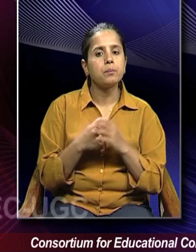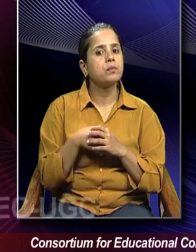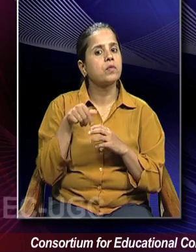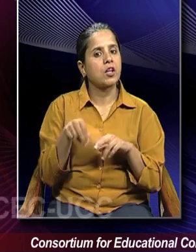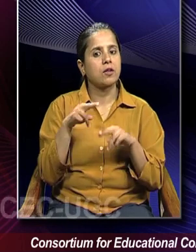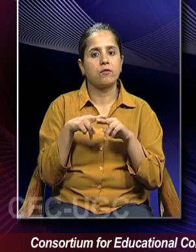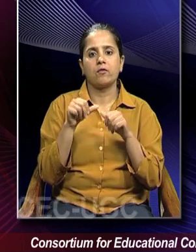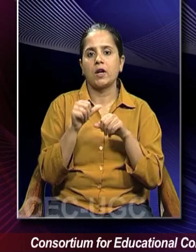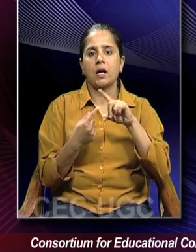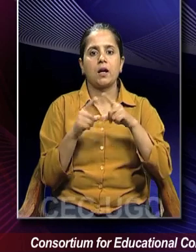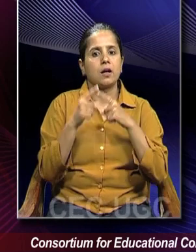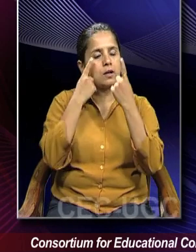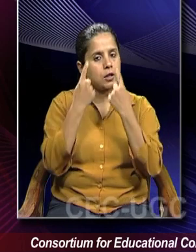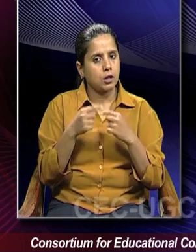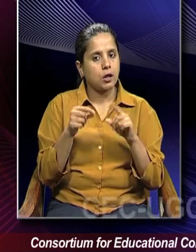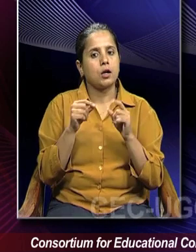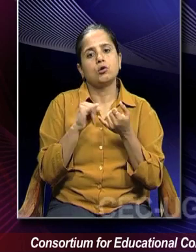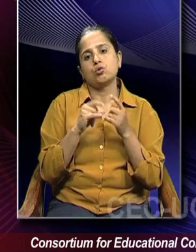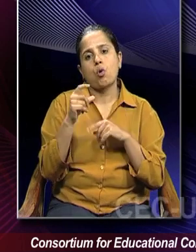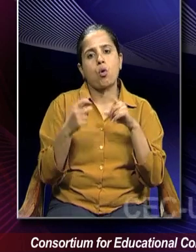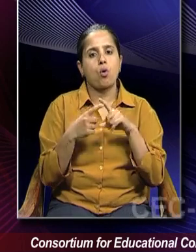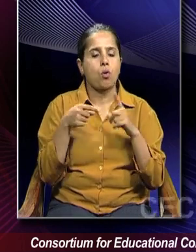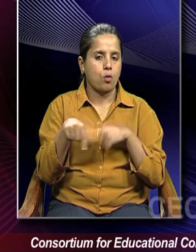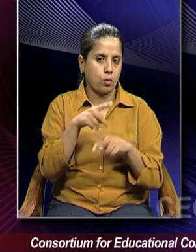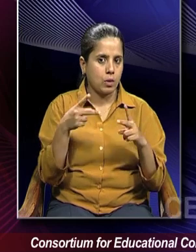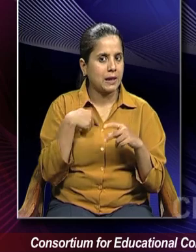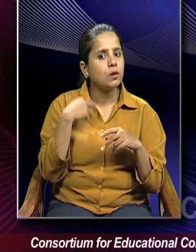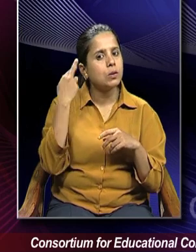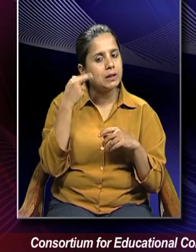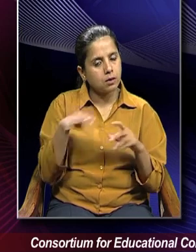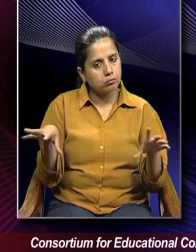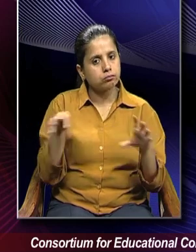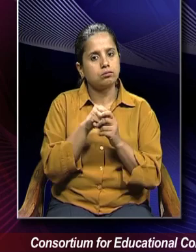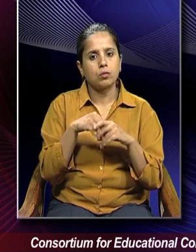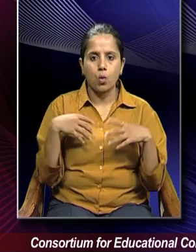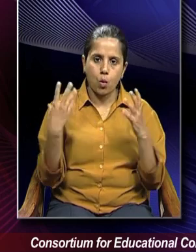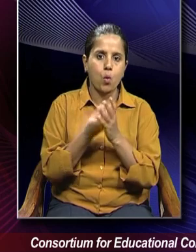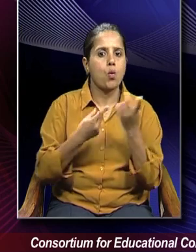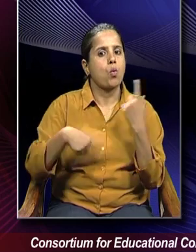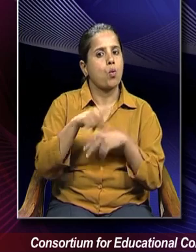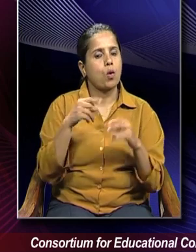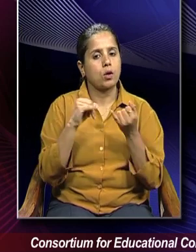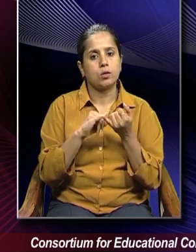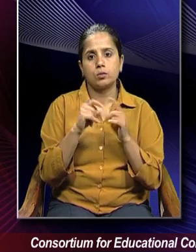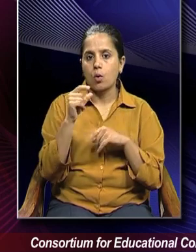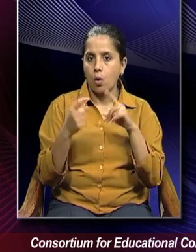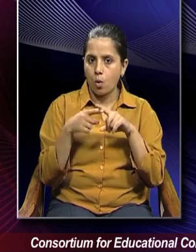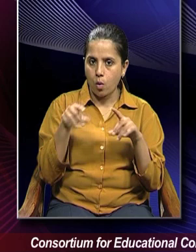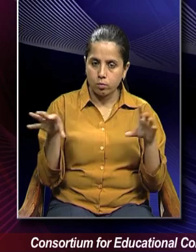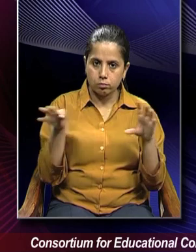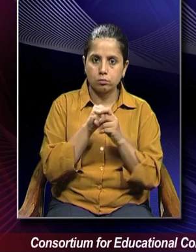fate analysis and the SPOT framework. That is why we combine them together. This SPOT and fate, they are